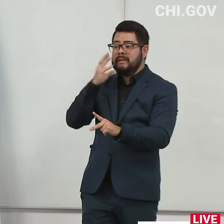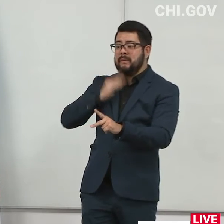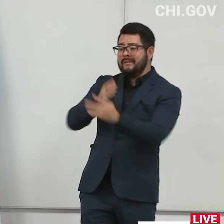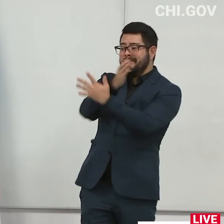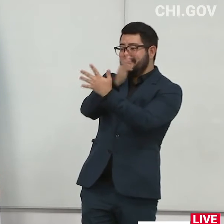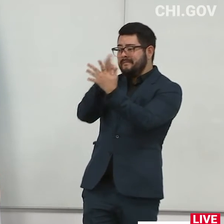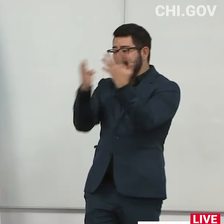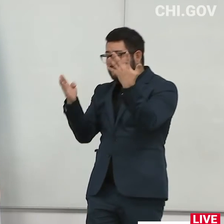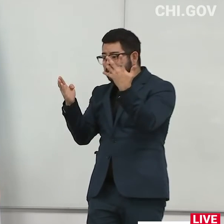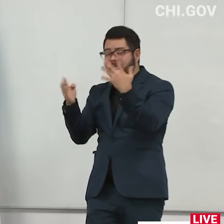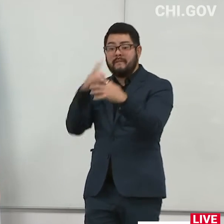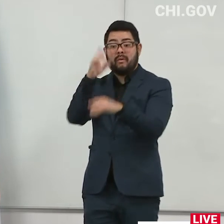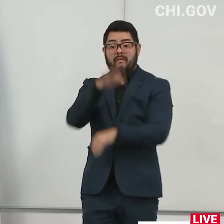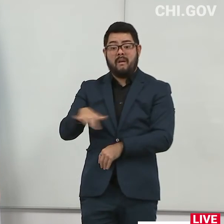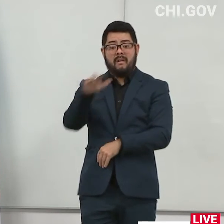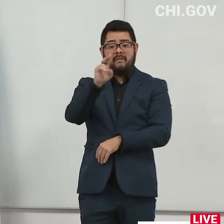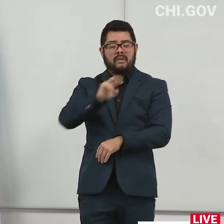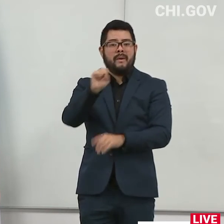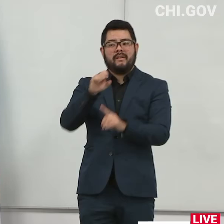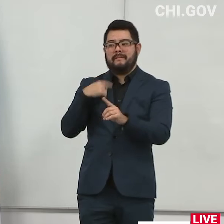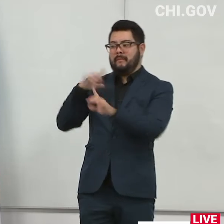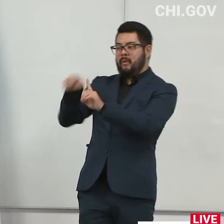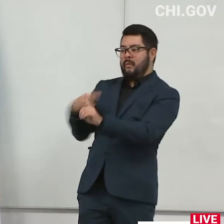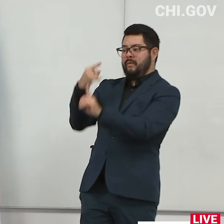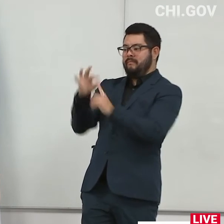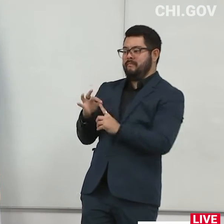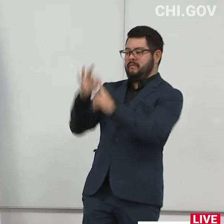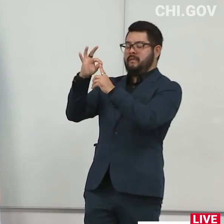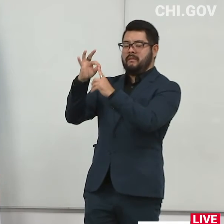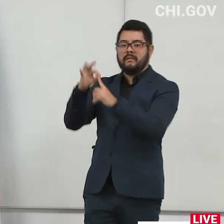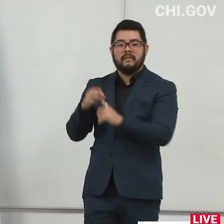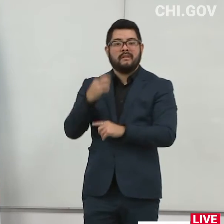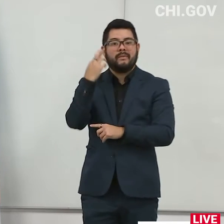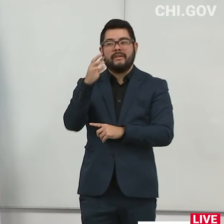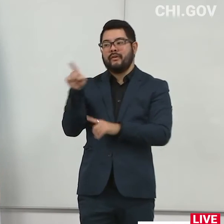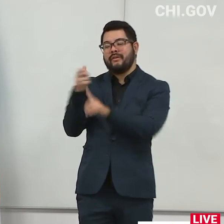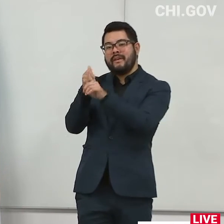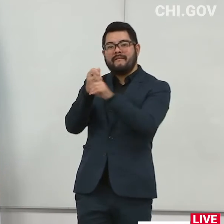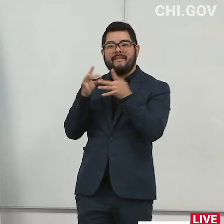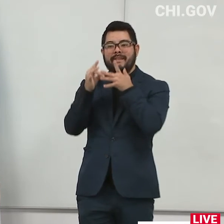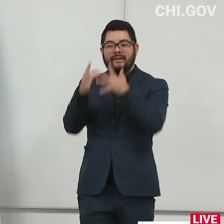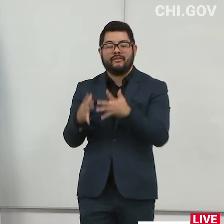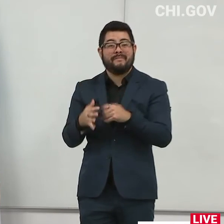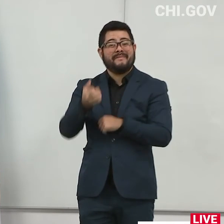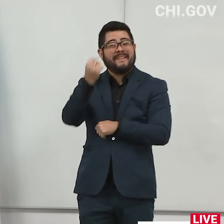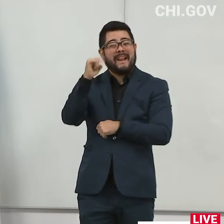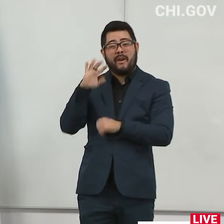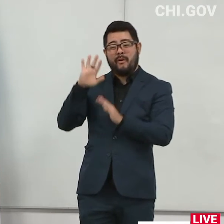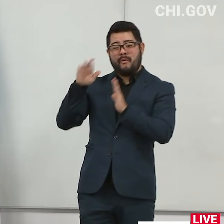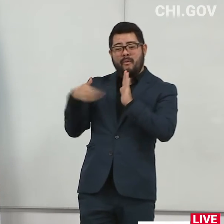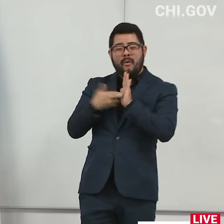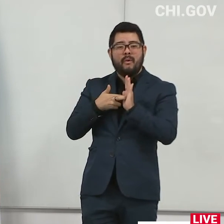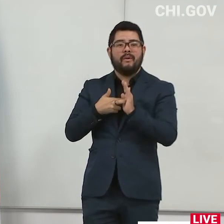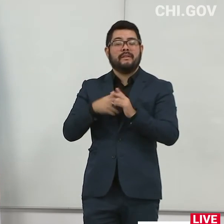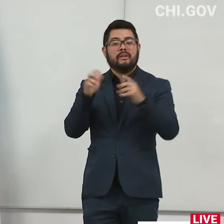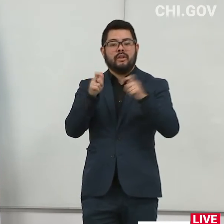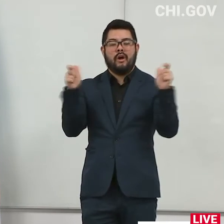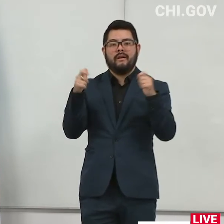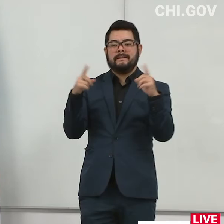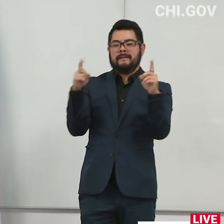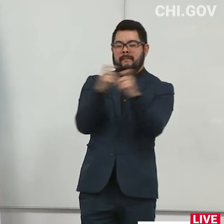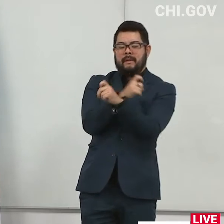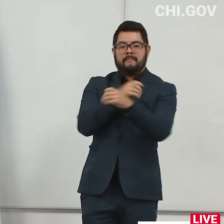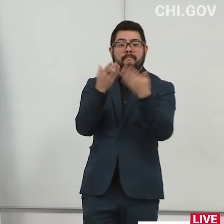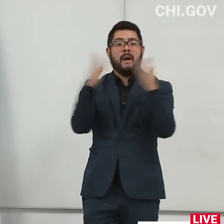and expertise to the leadership of such a large and complex and important public school system. And